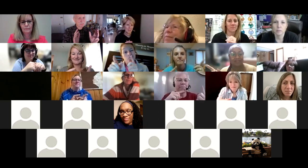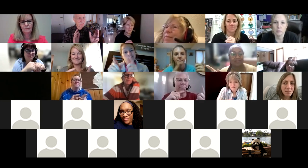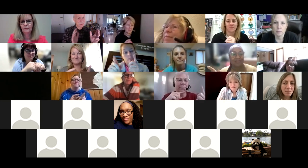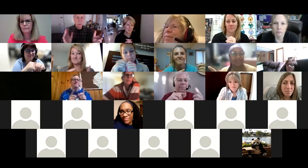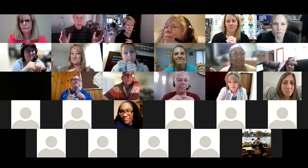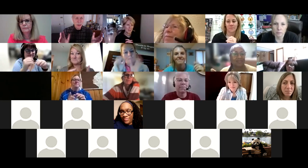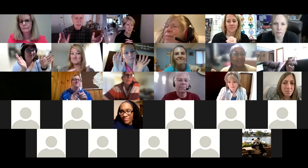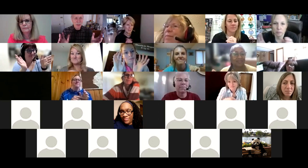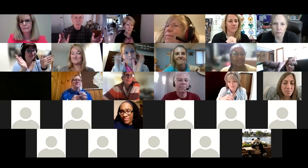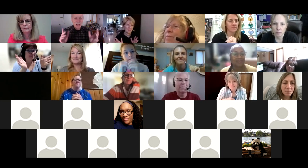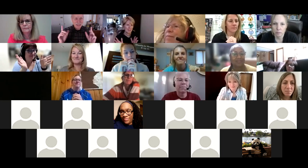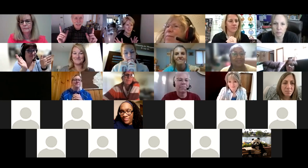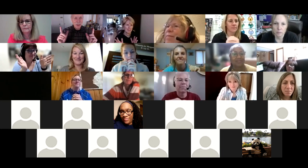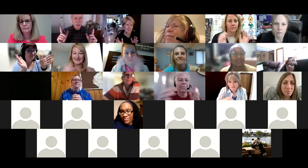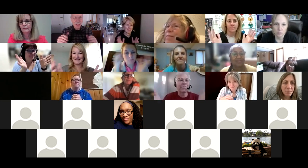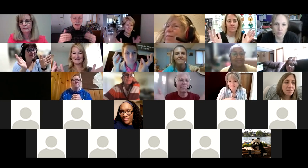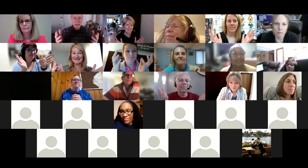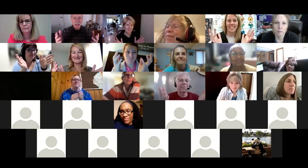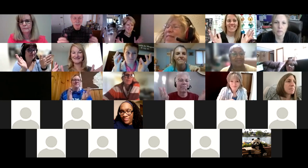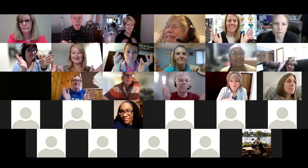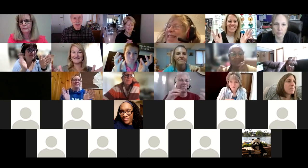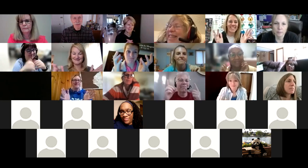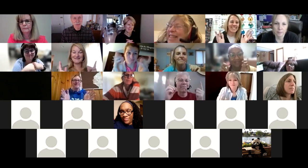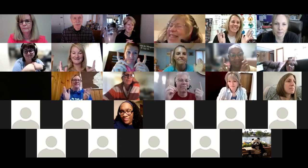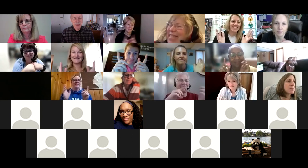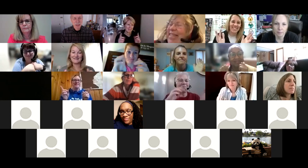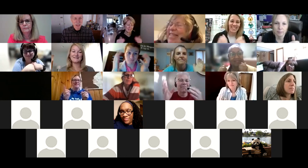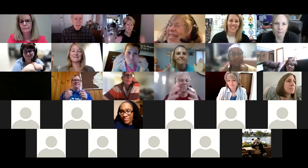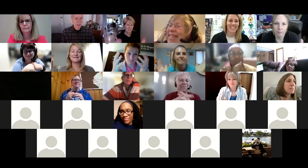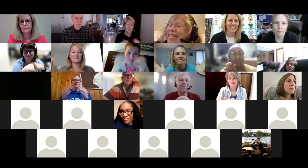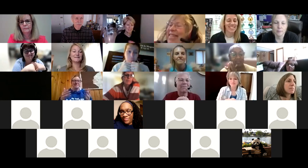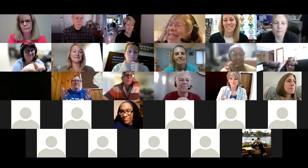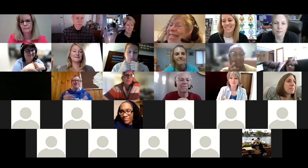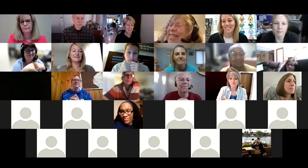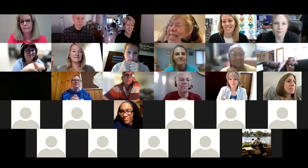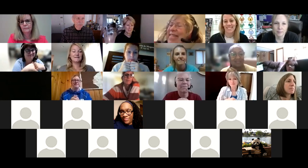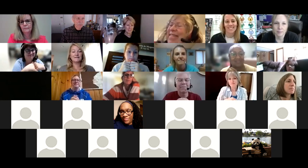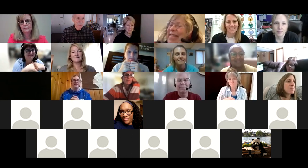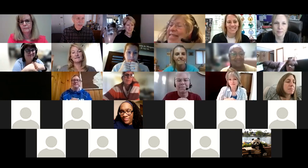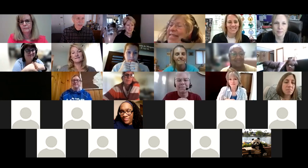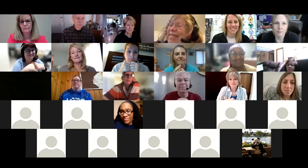Could we do that? I think we could, and I think we should. Nancy? Nancy? Nancy?